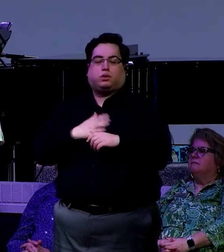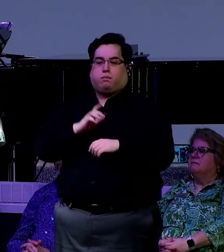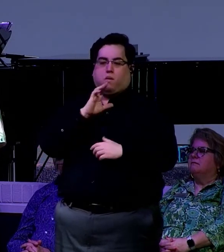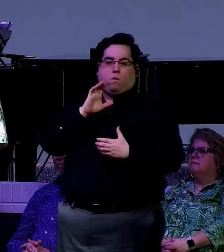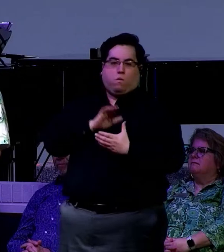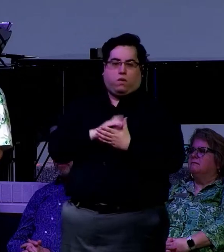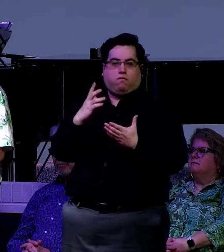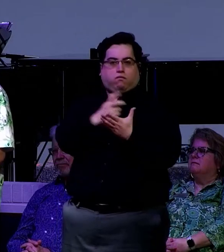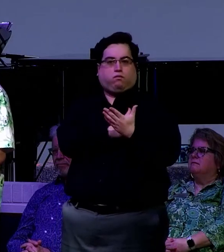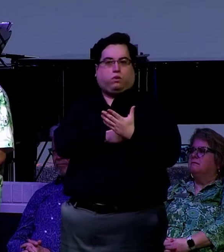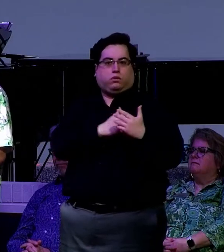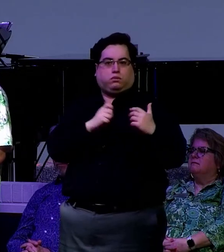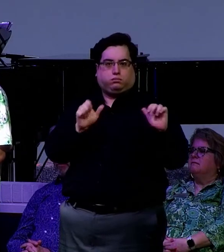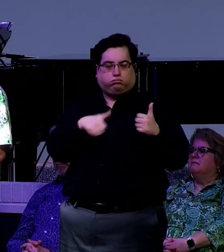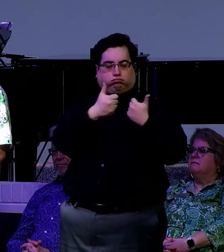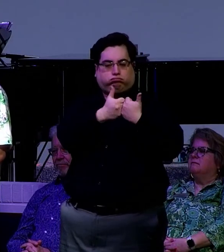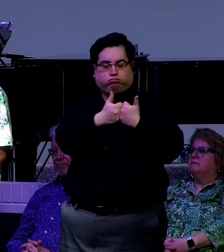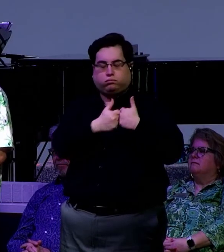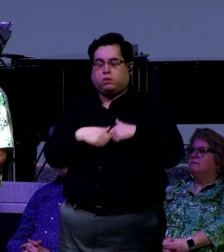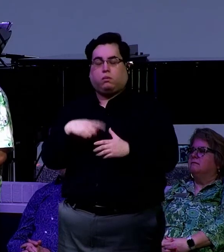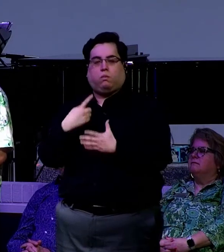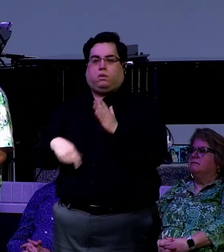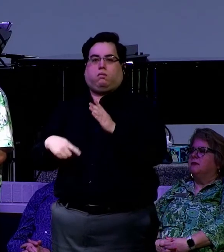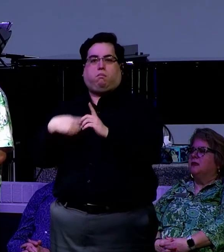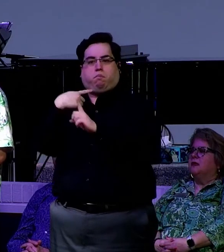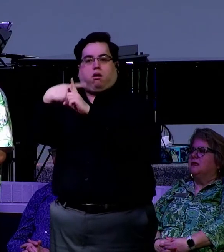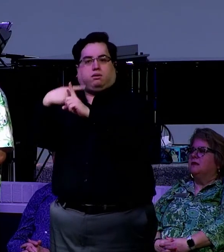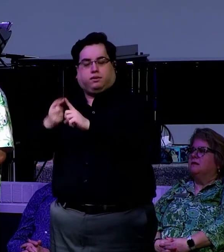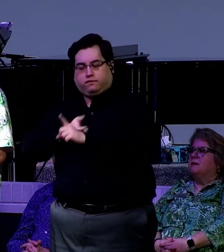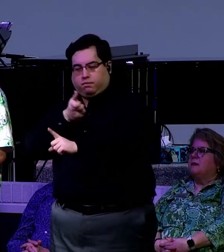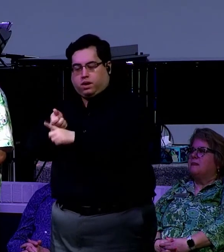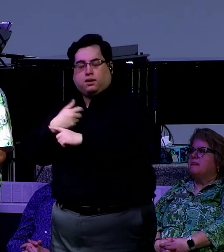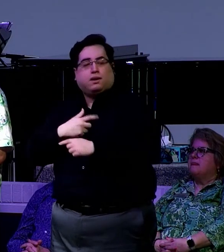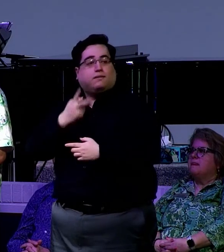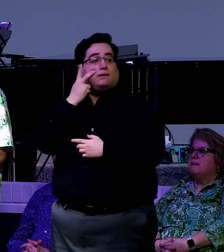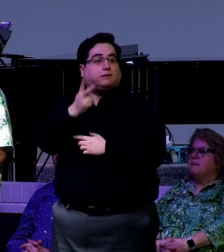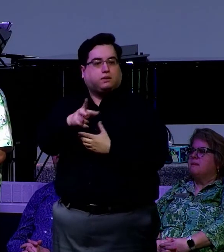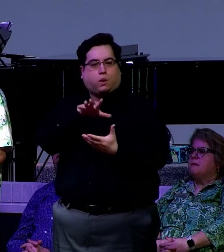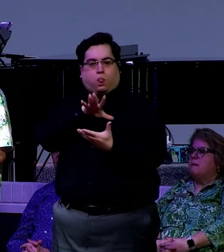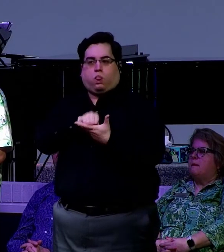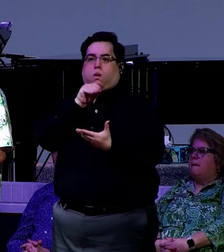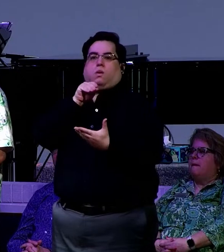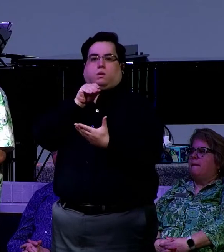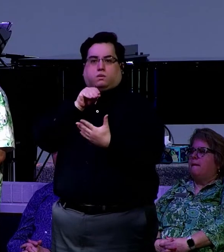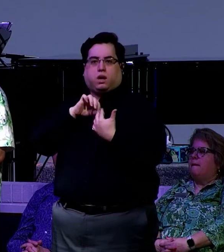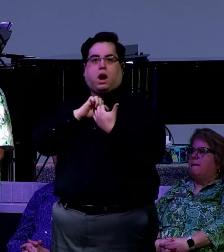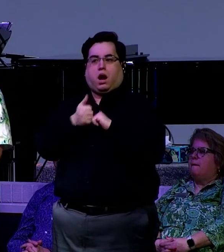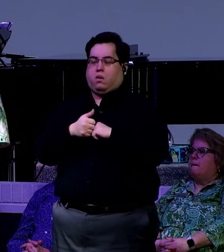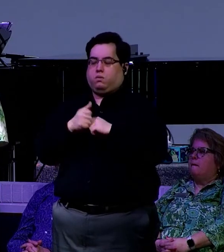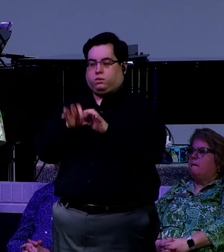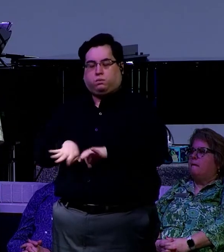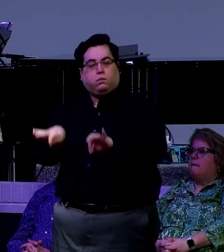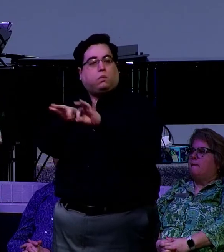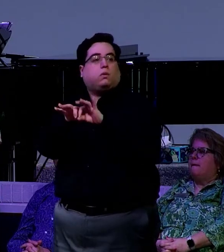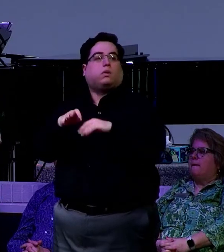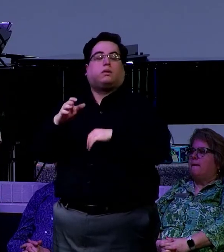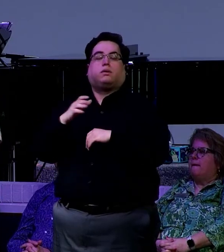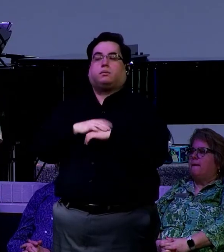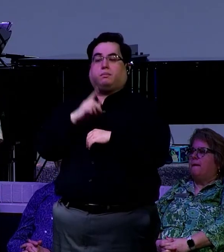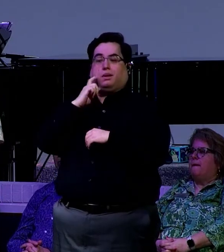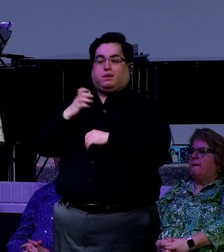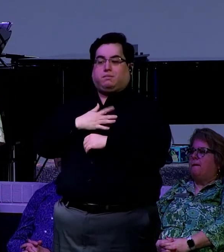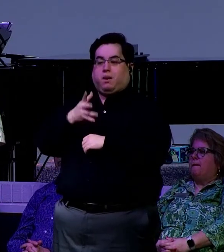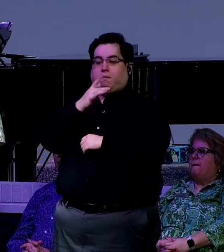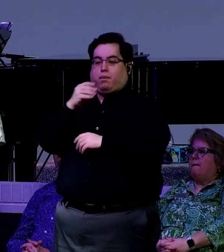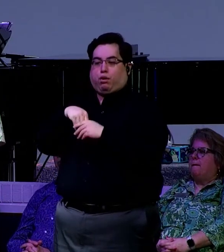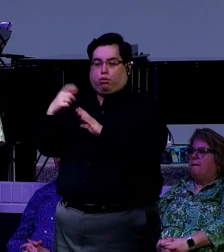What a positive impact. I've seen and learned the value of intergenerational ministry from my mother-in-law, Dr. Robin Burns.